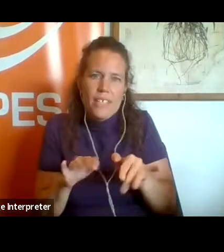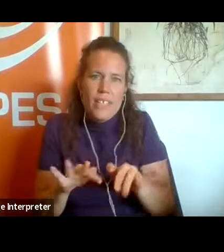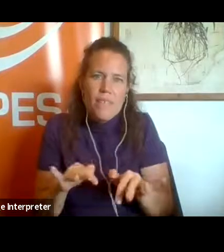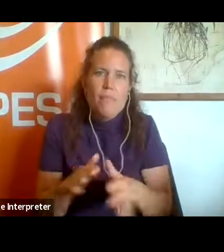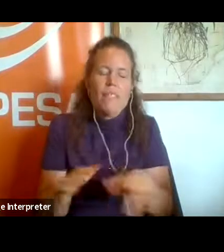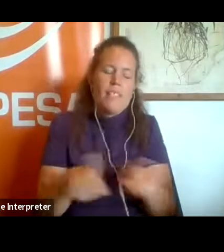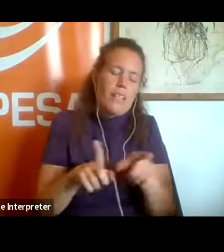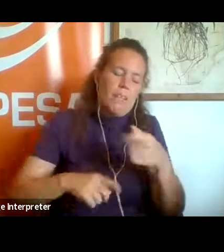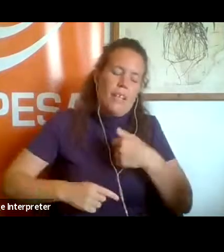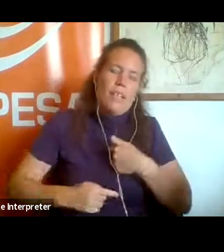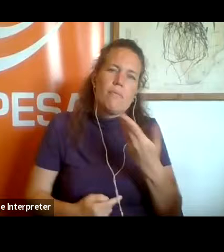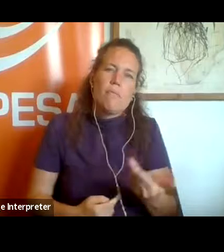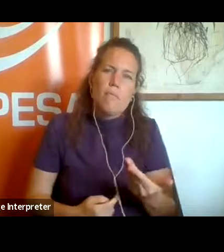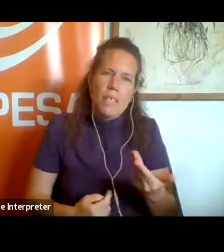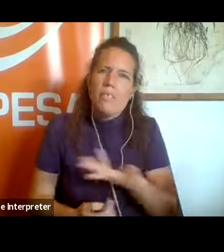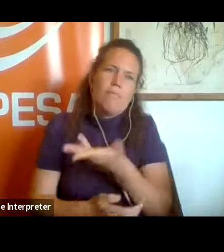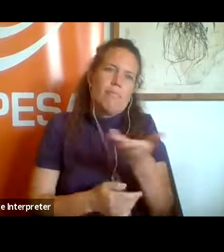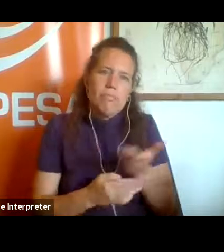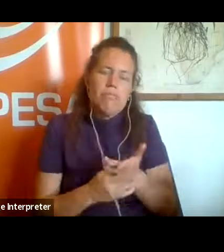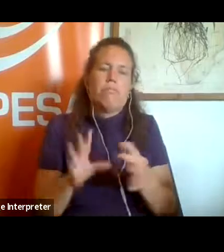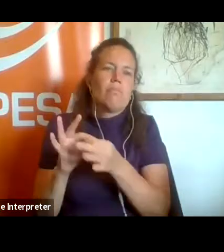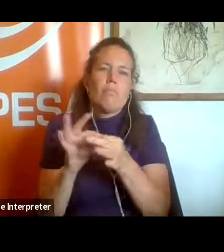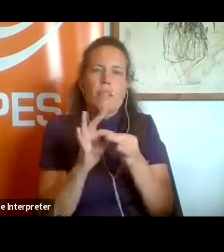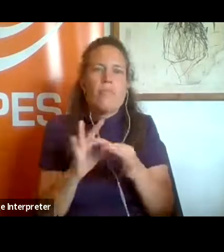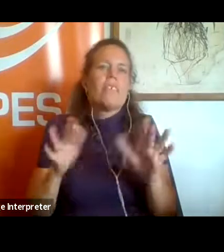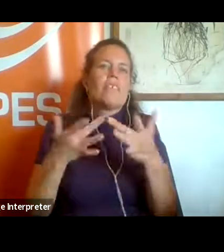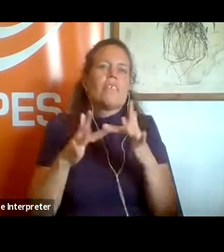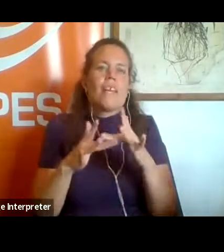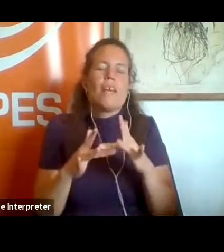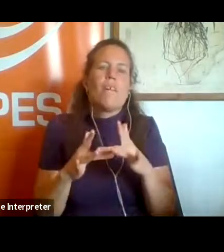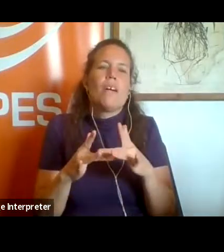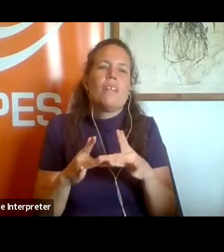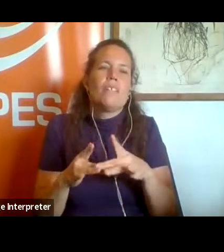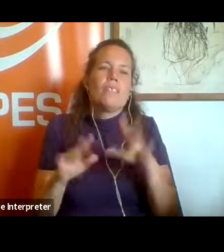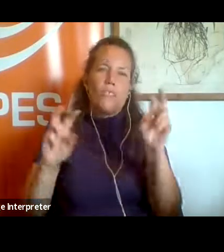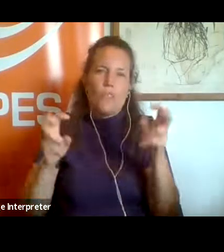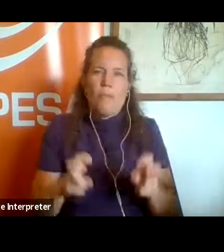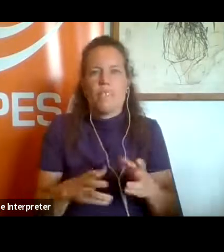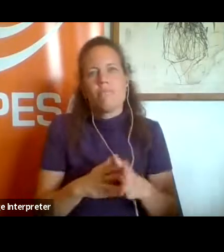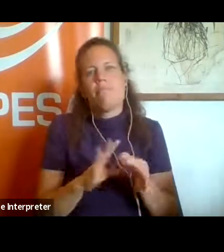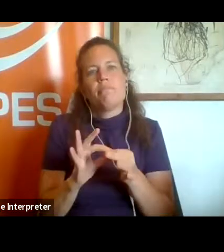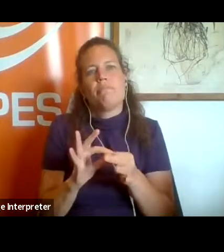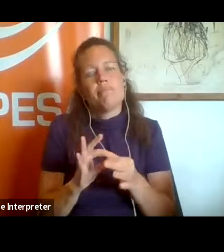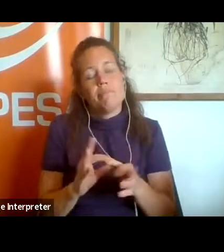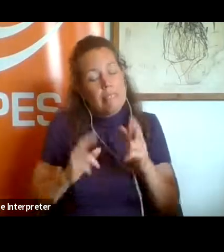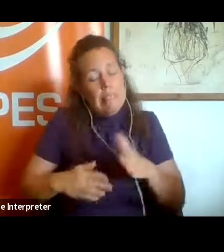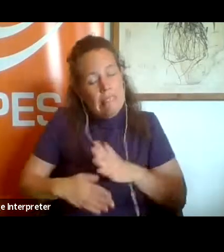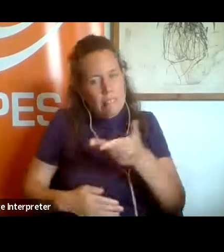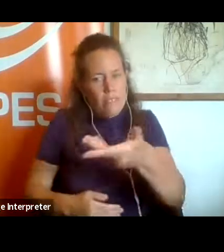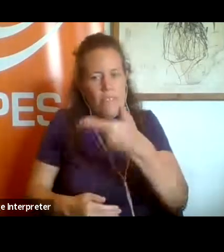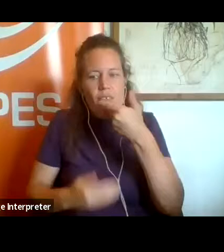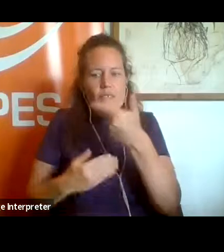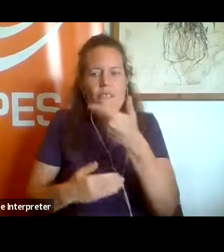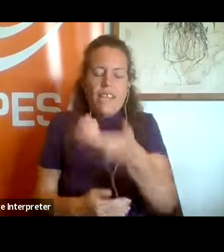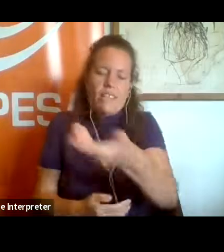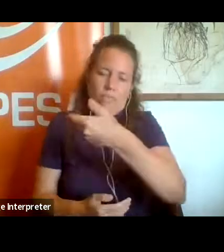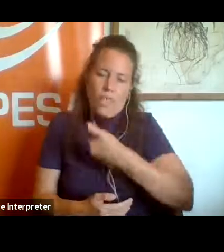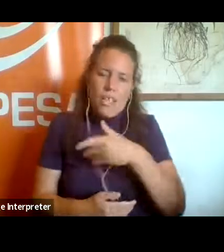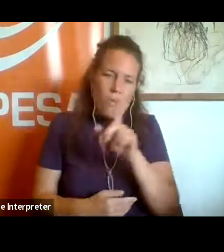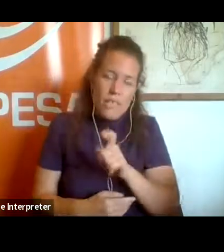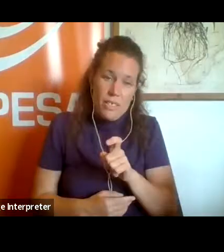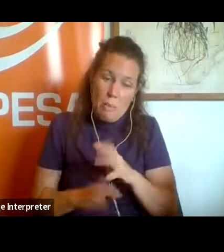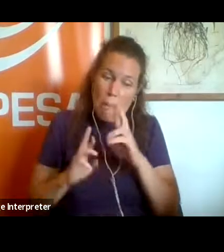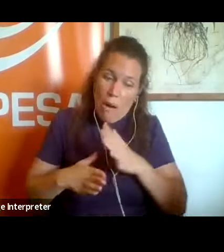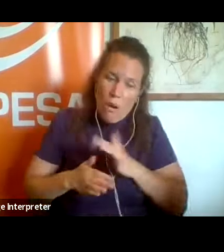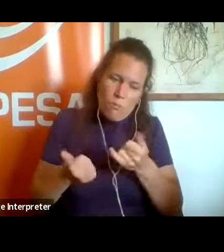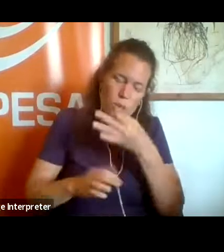the issues within it. So thank you for that question. I hope that answers it. Any other questions